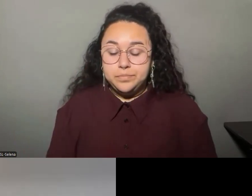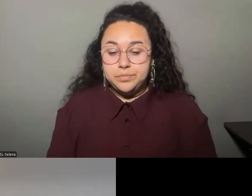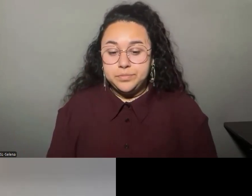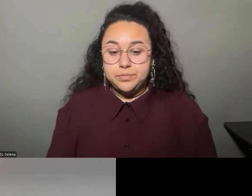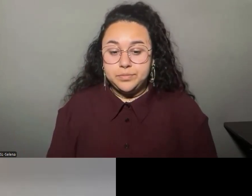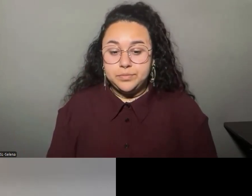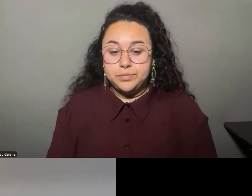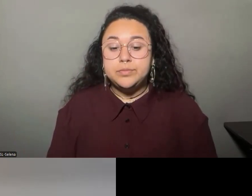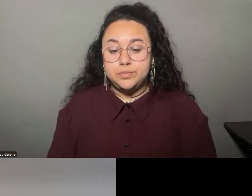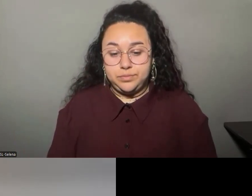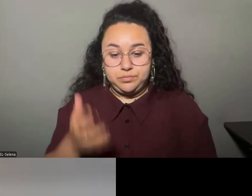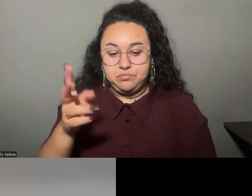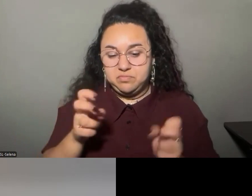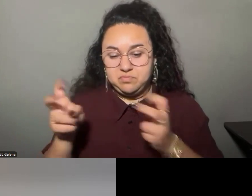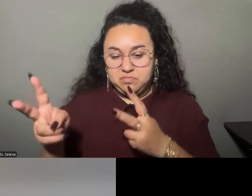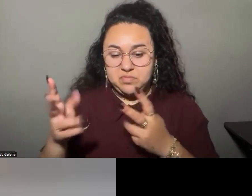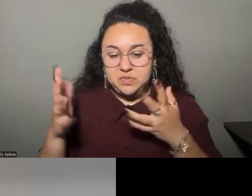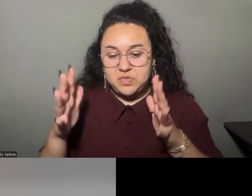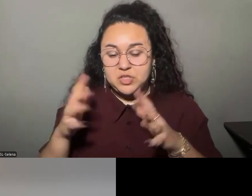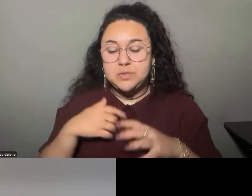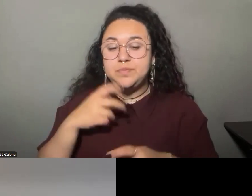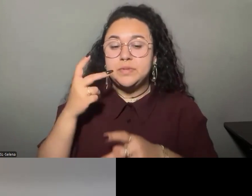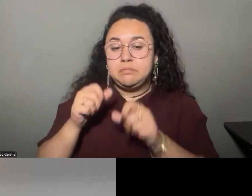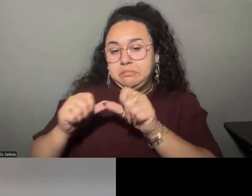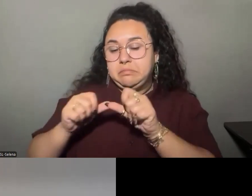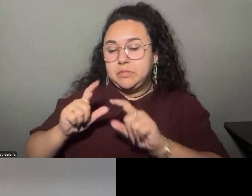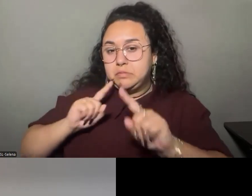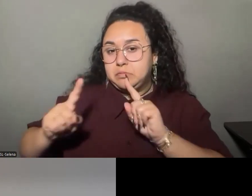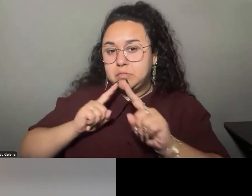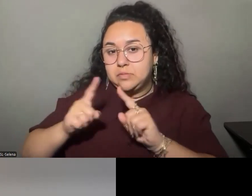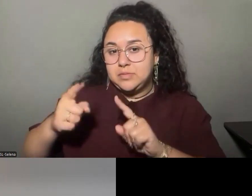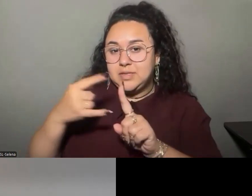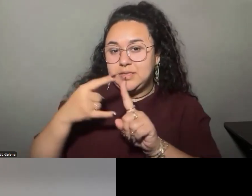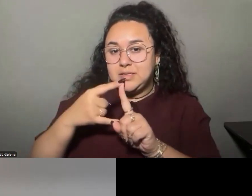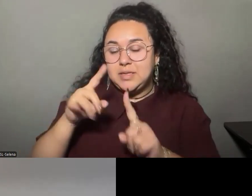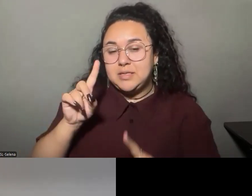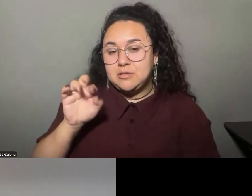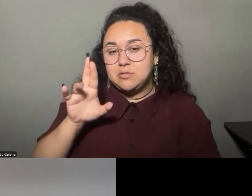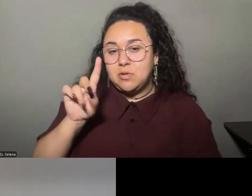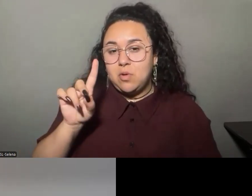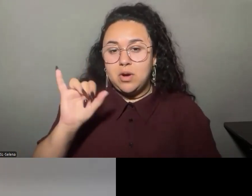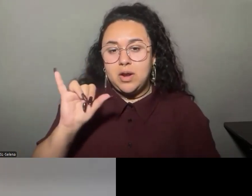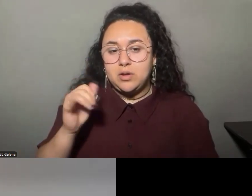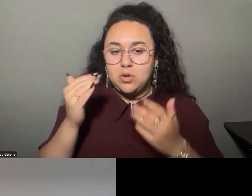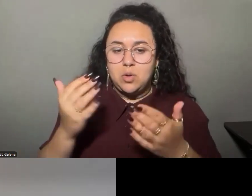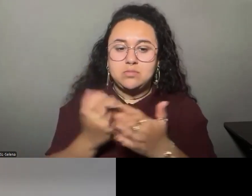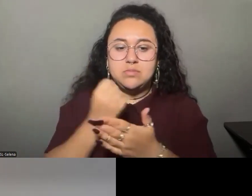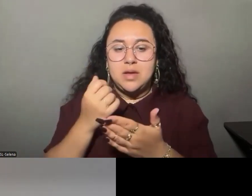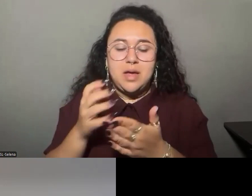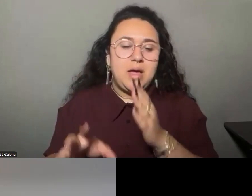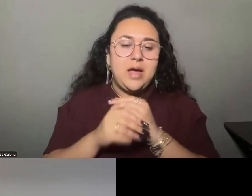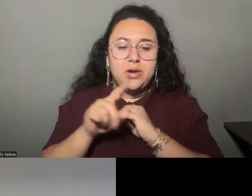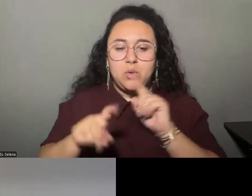There we go. And you can keep the conversation going on Discord. Feel free to add questions